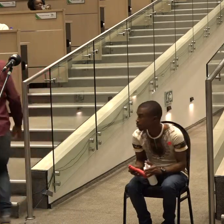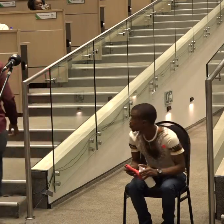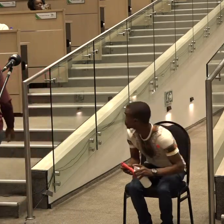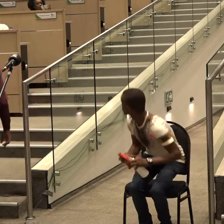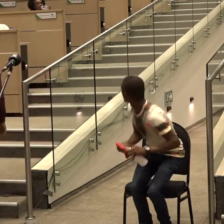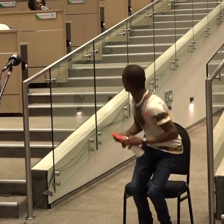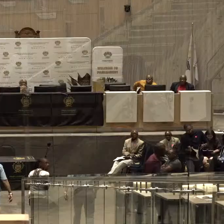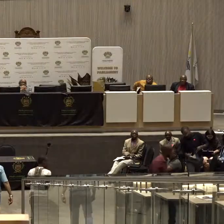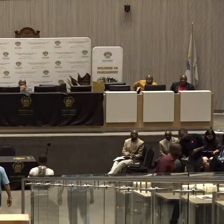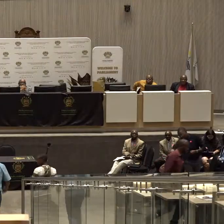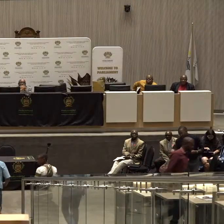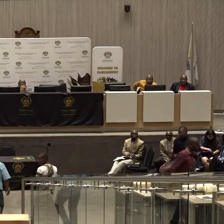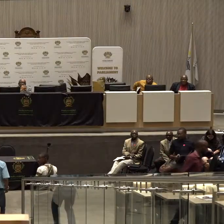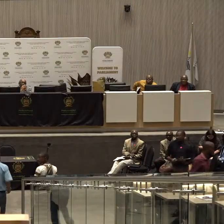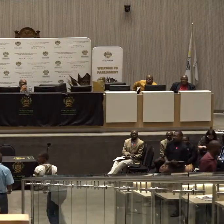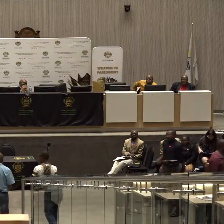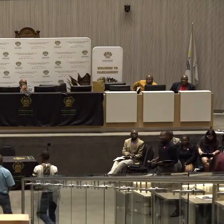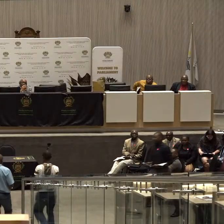foreign